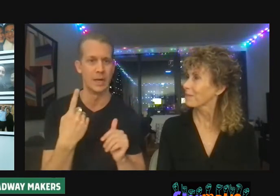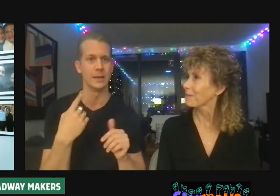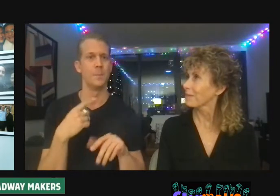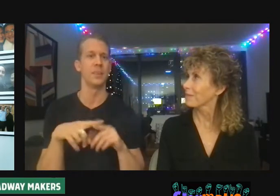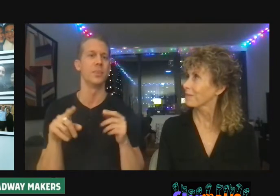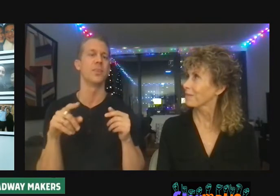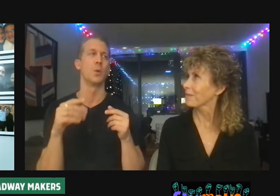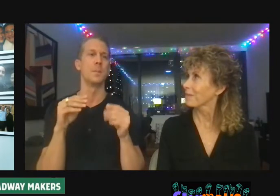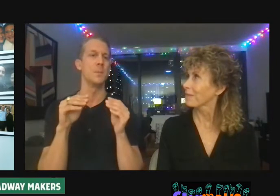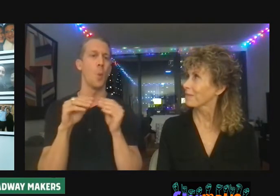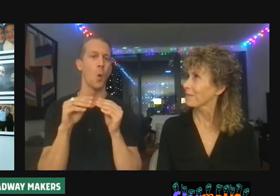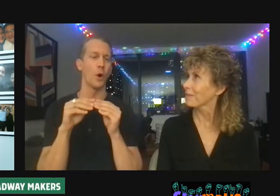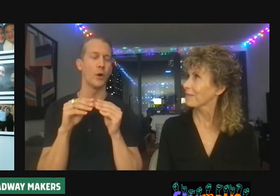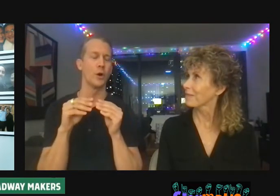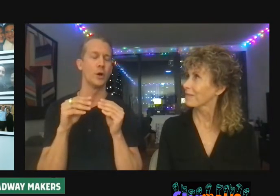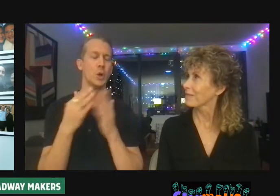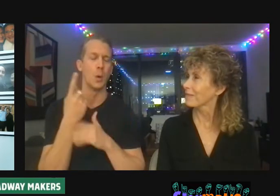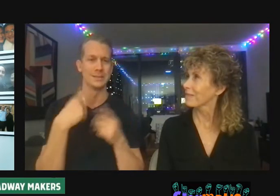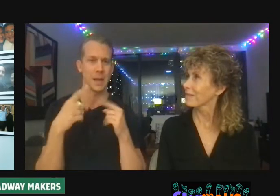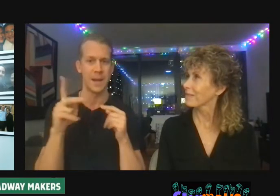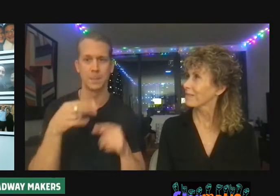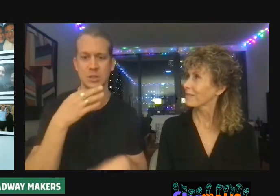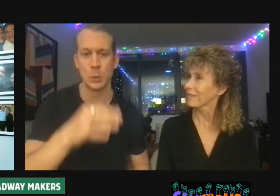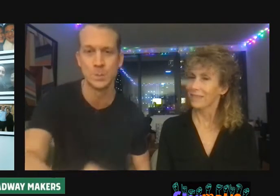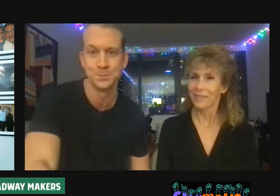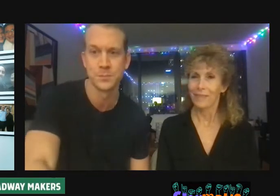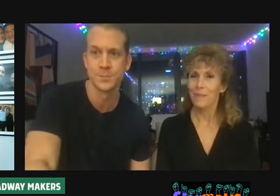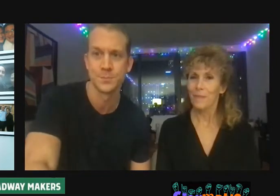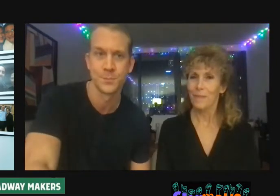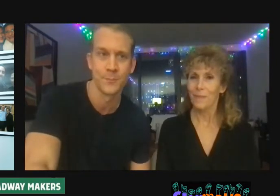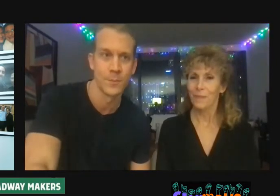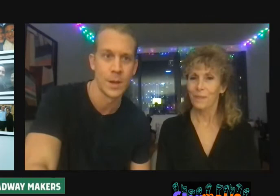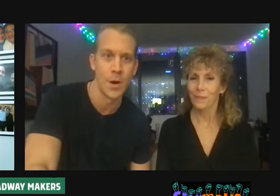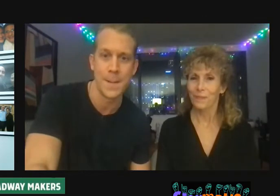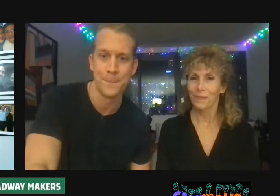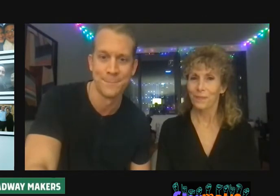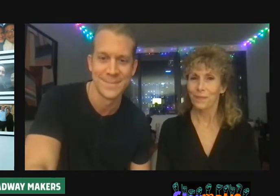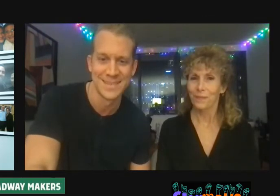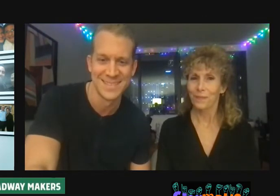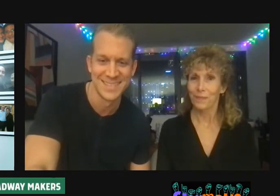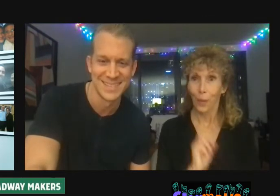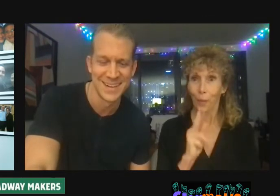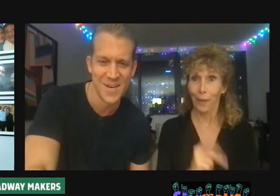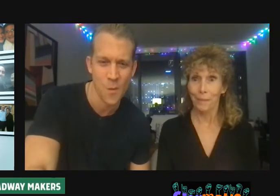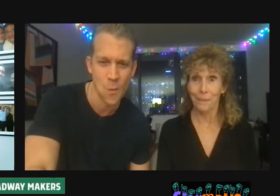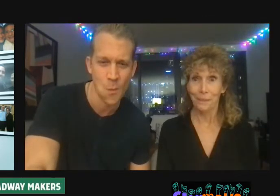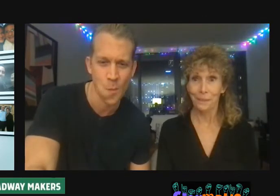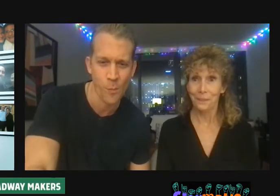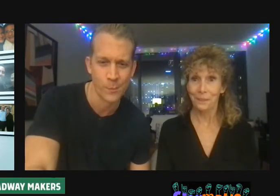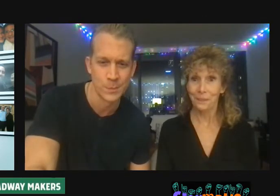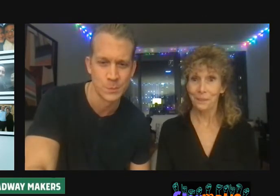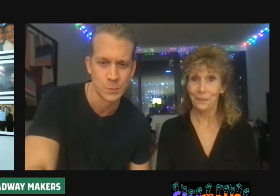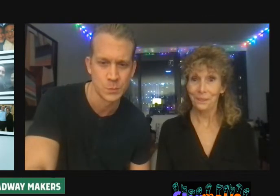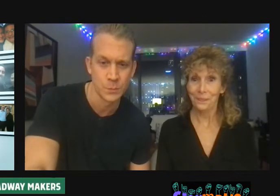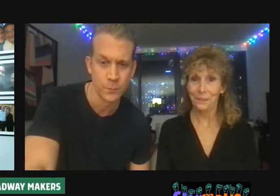this one, but there will be more new ones coming up soon. All right.